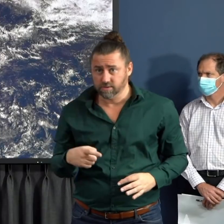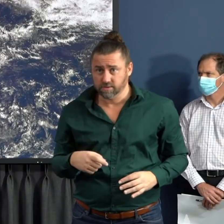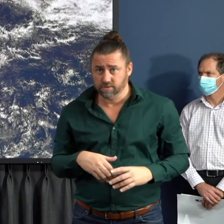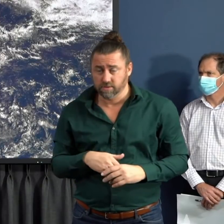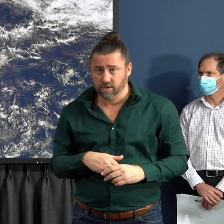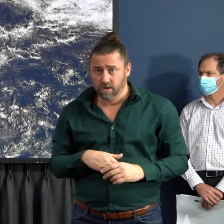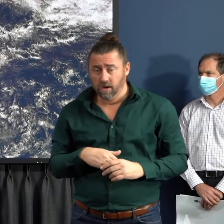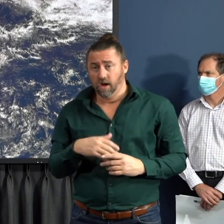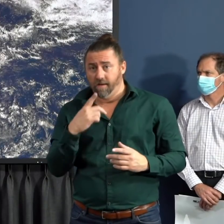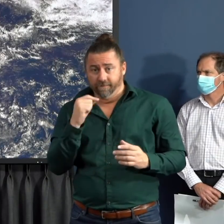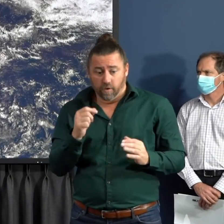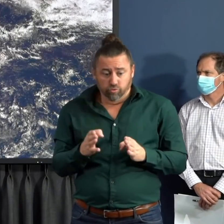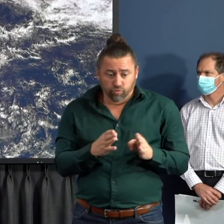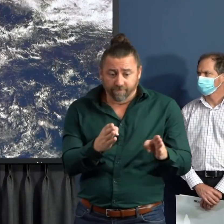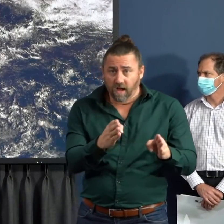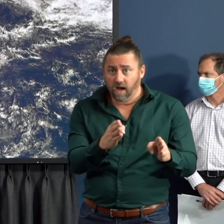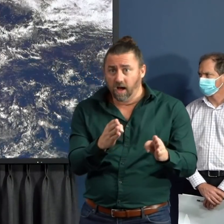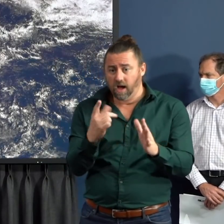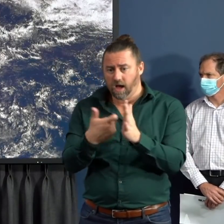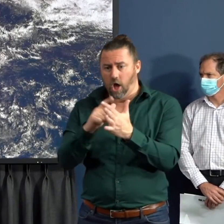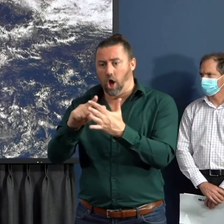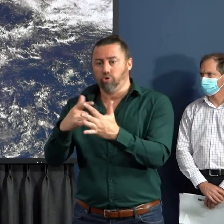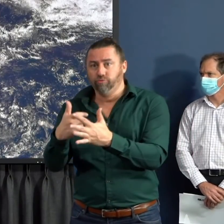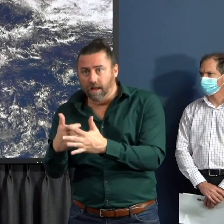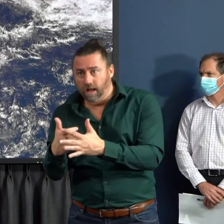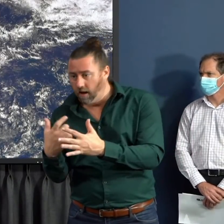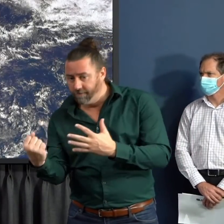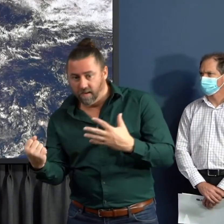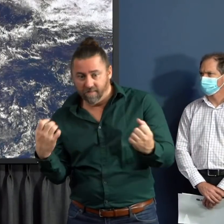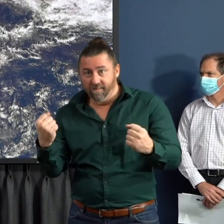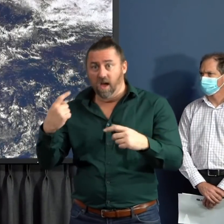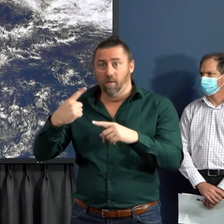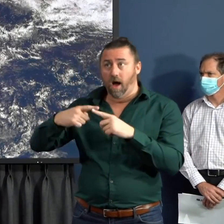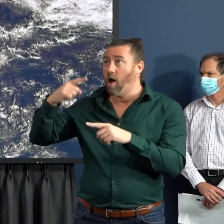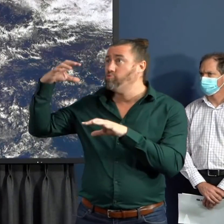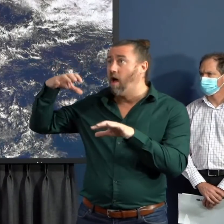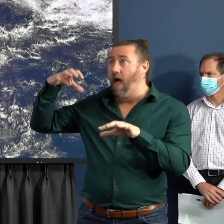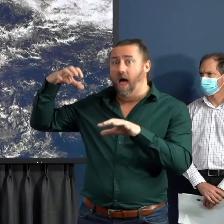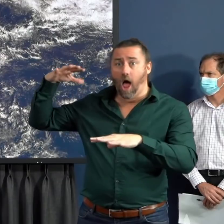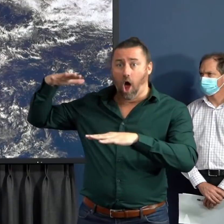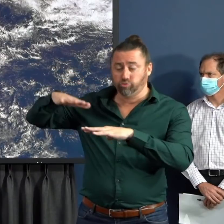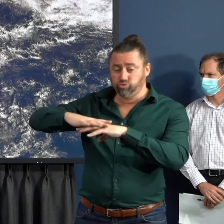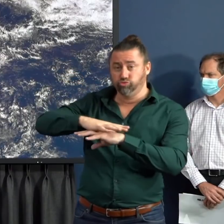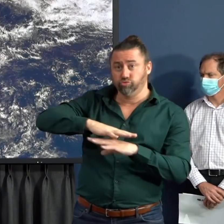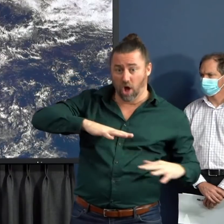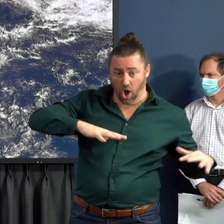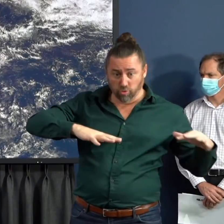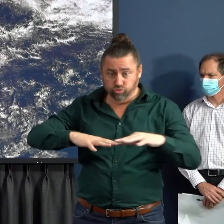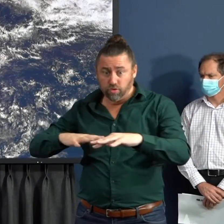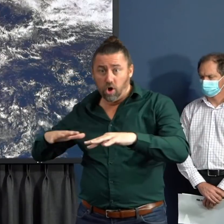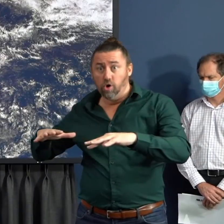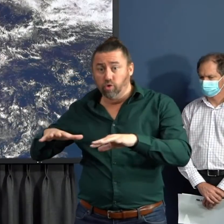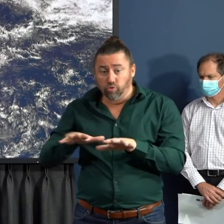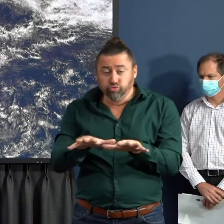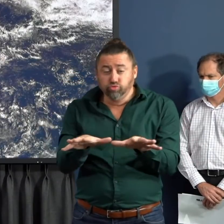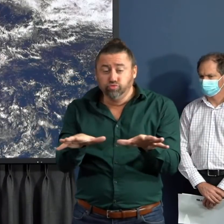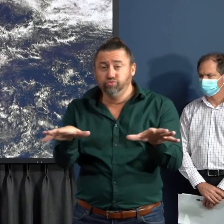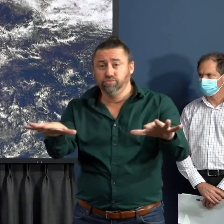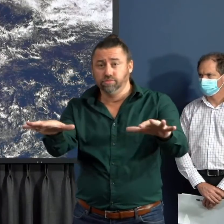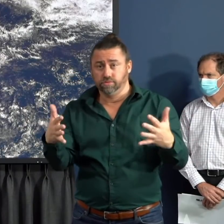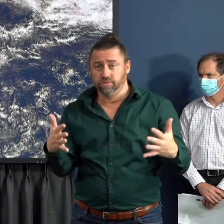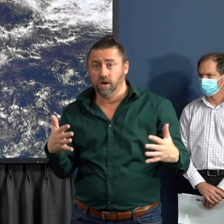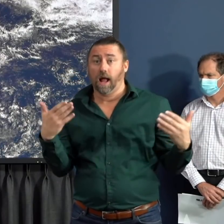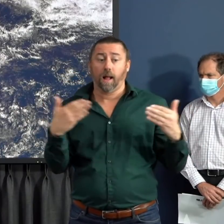combination of creek flooding, river flooding and overland flow all happening at once. That is a different situation to what we have seen